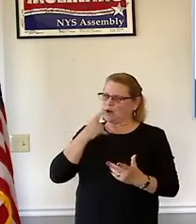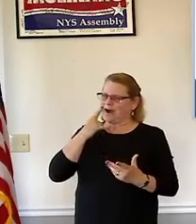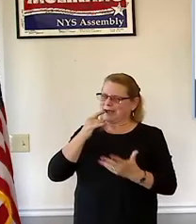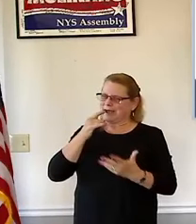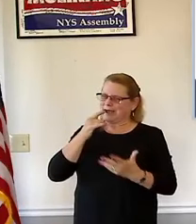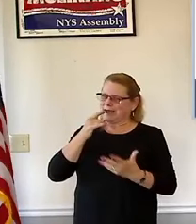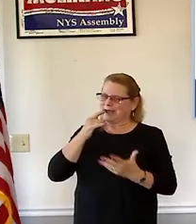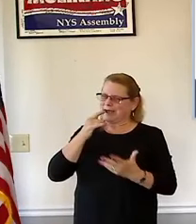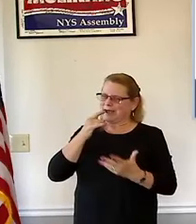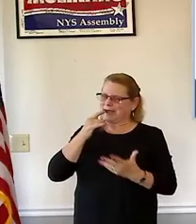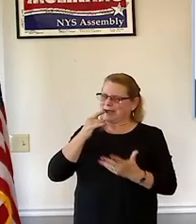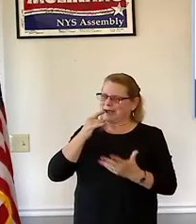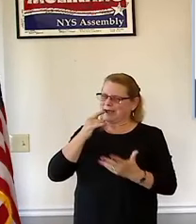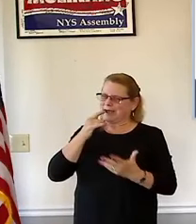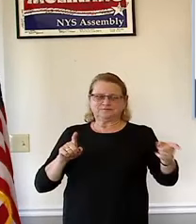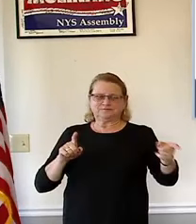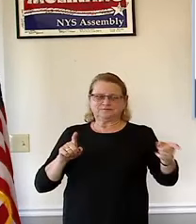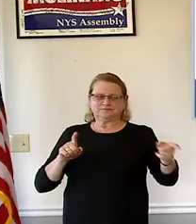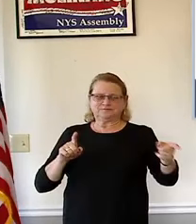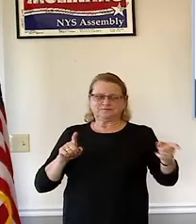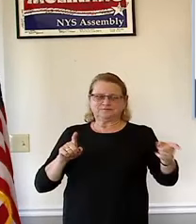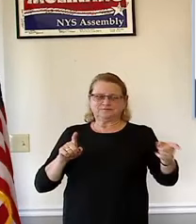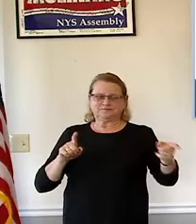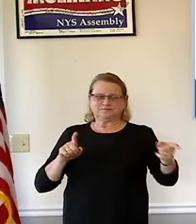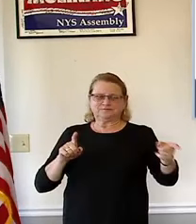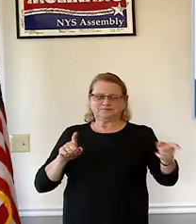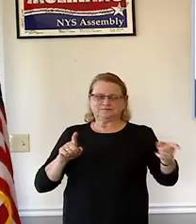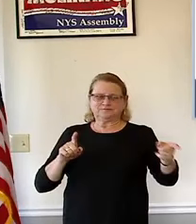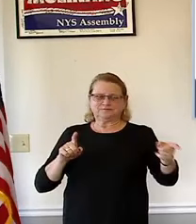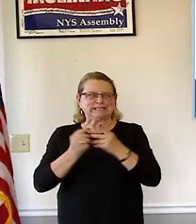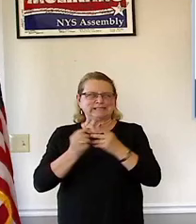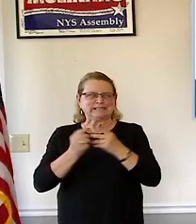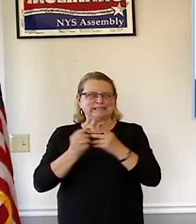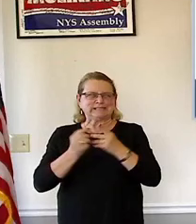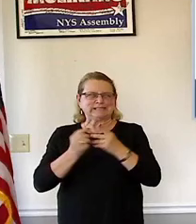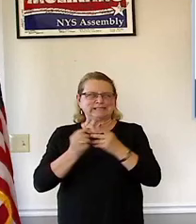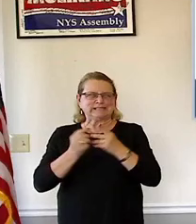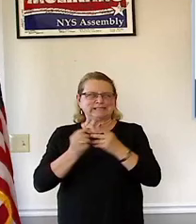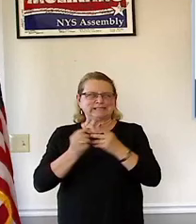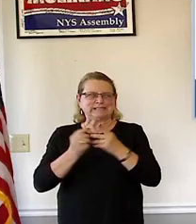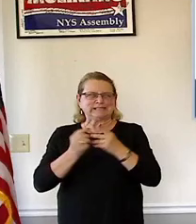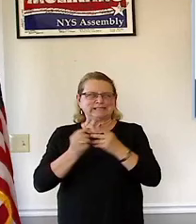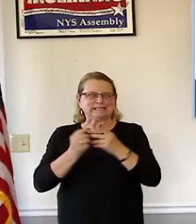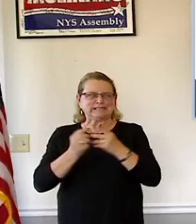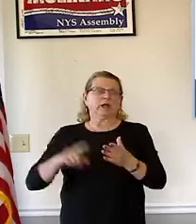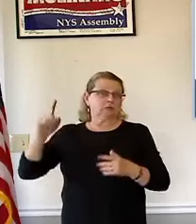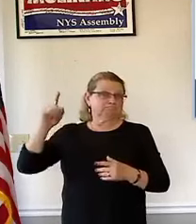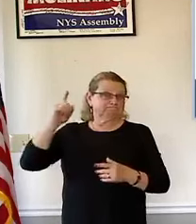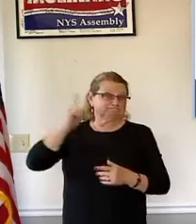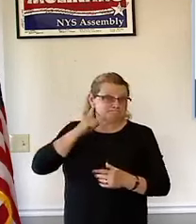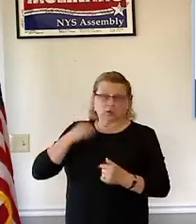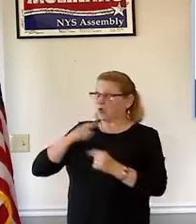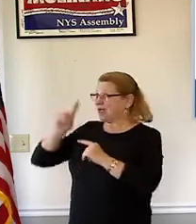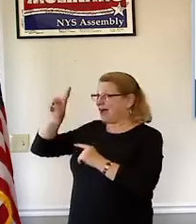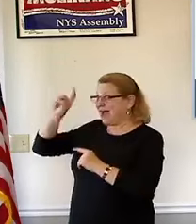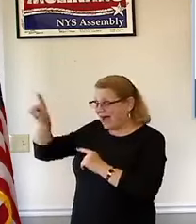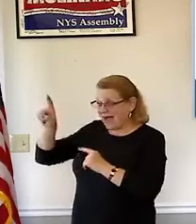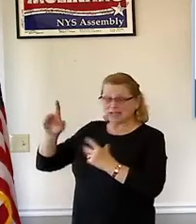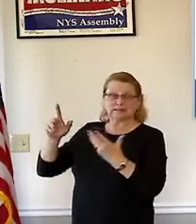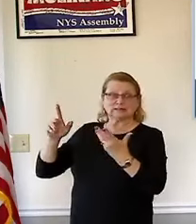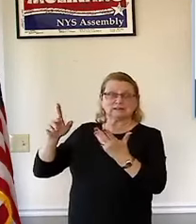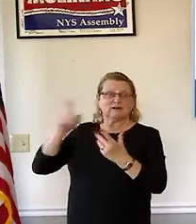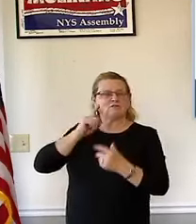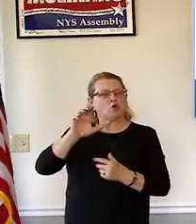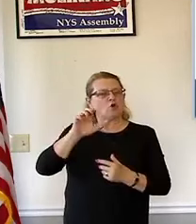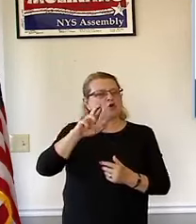Hicks. You're exactly right. There's conflicting guidance. And what we've been told when we ask very specifically, particularly for the